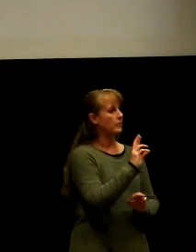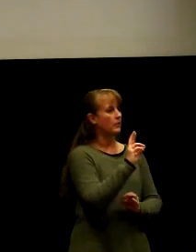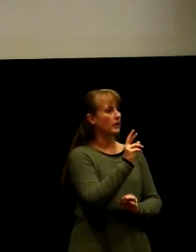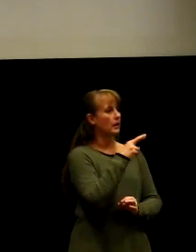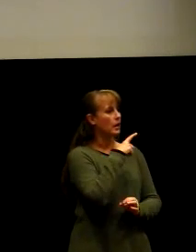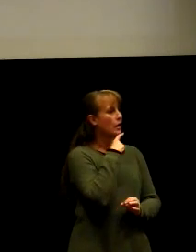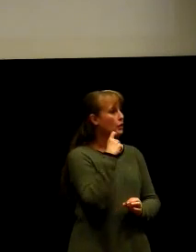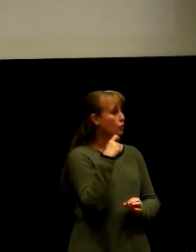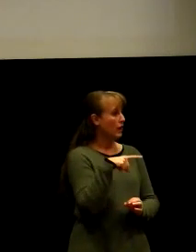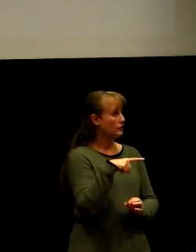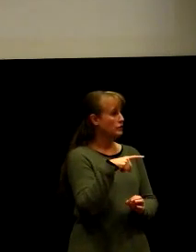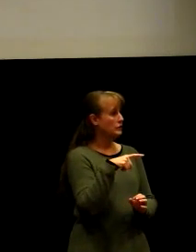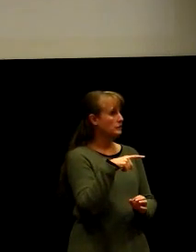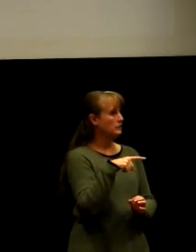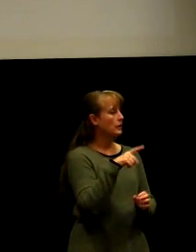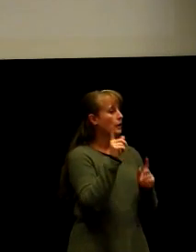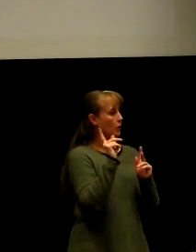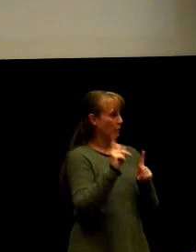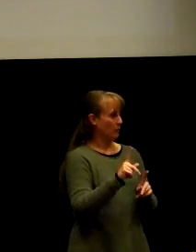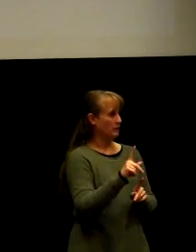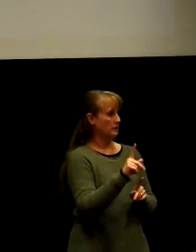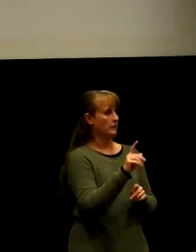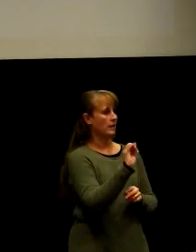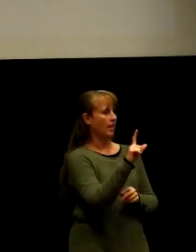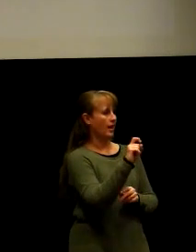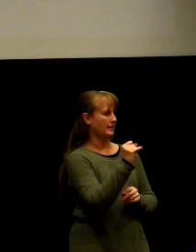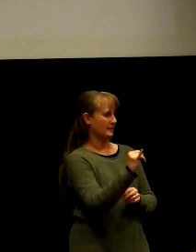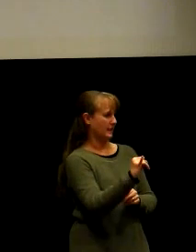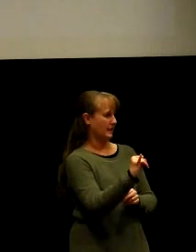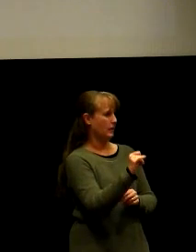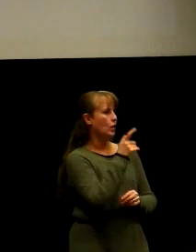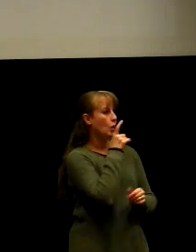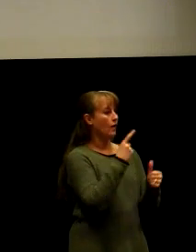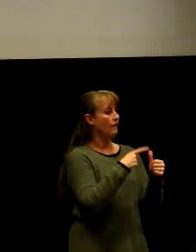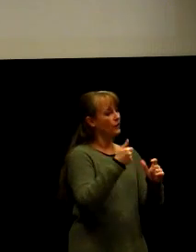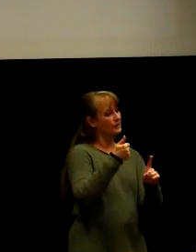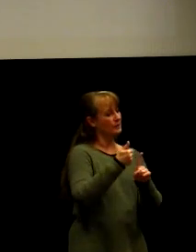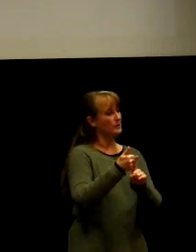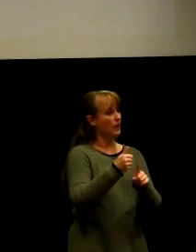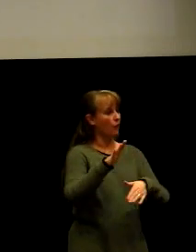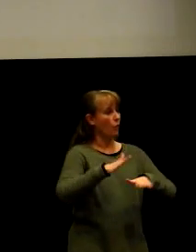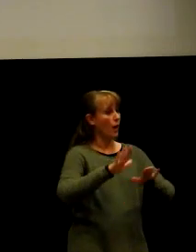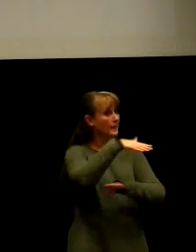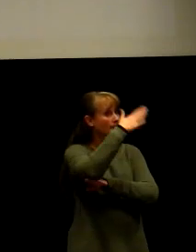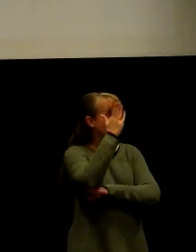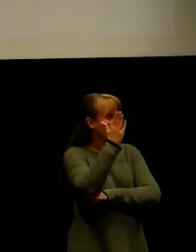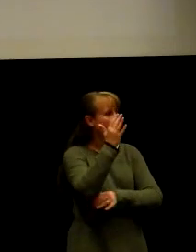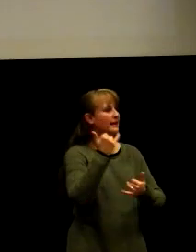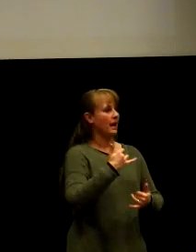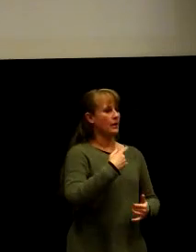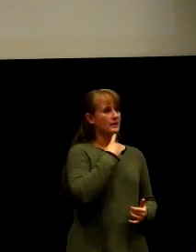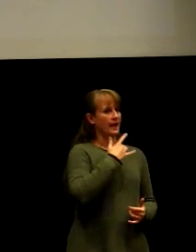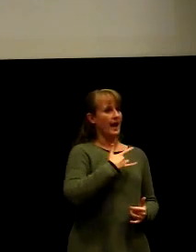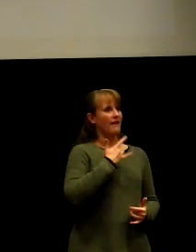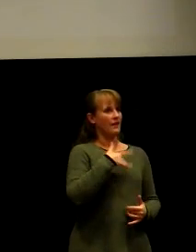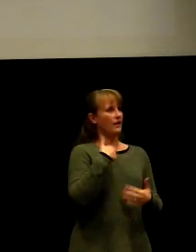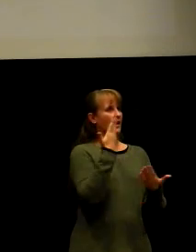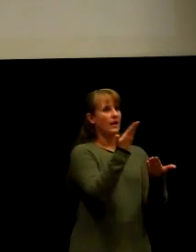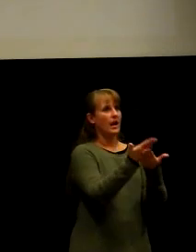Alexei Leonov, who was the first to walk in space in 1965, said, "Now I feel I've been in space